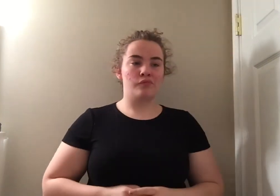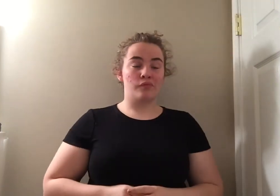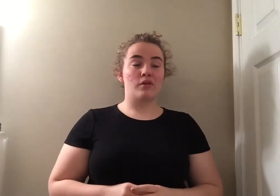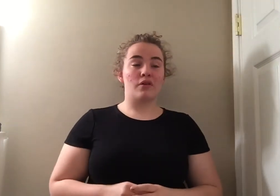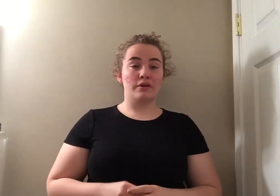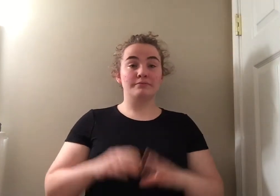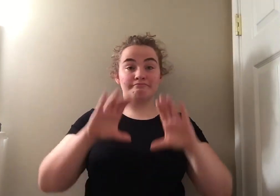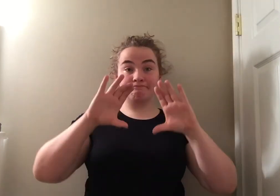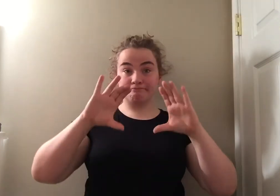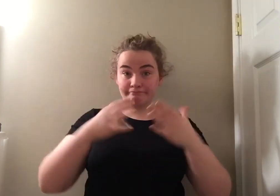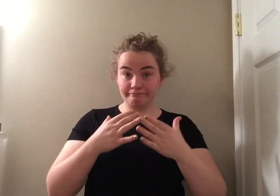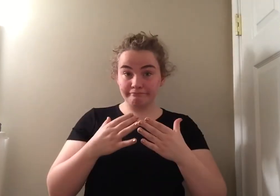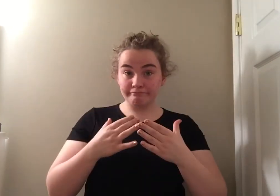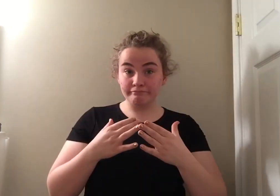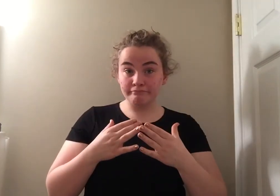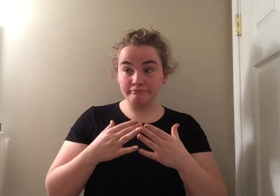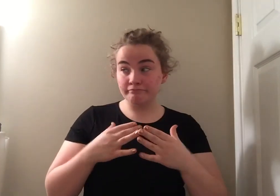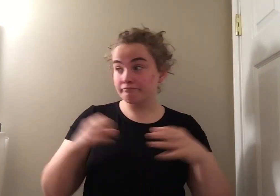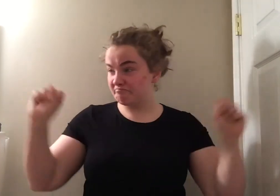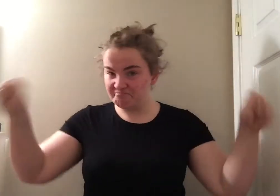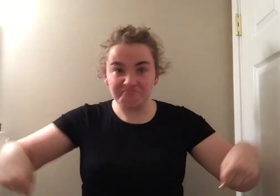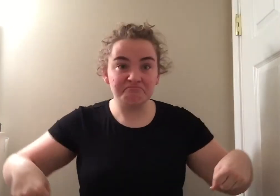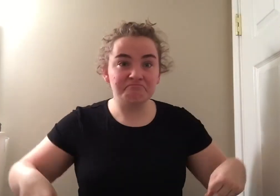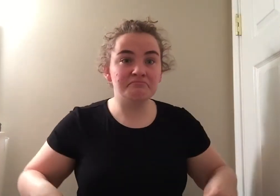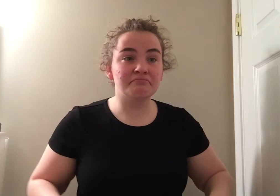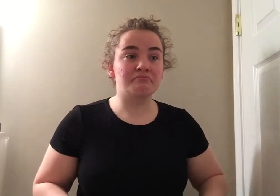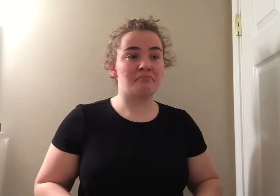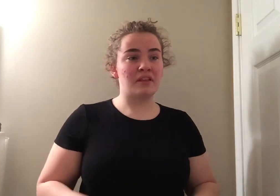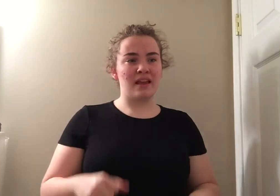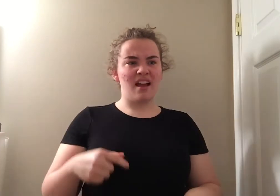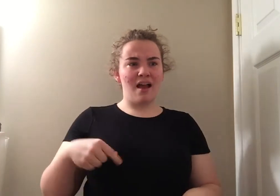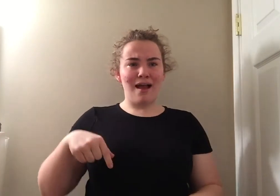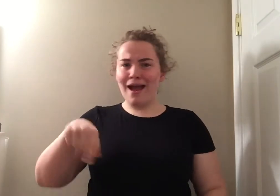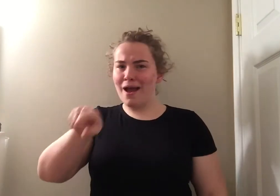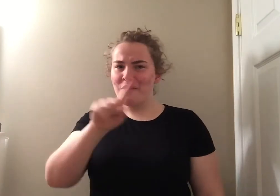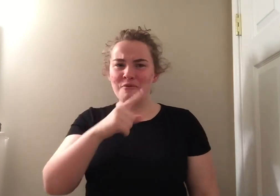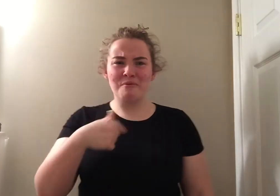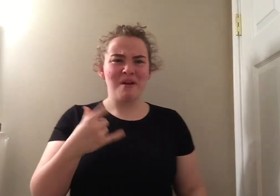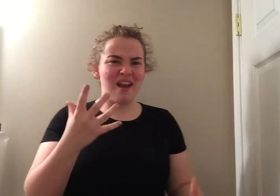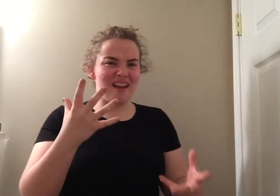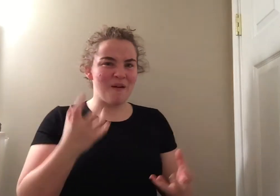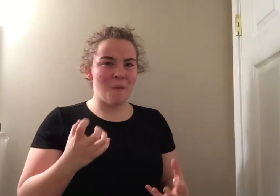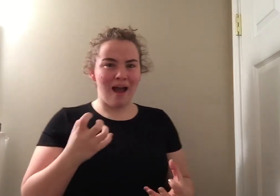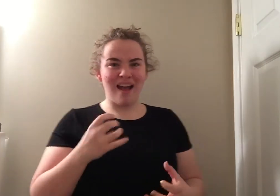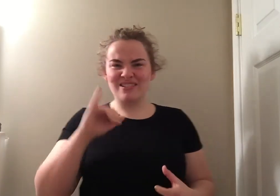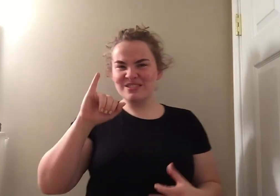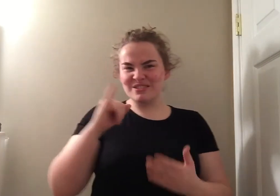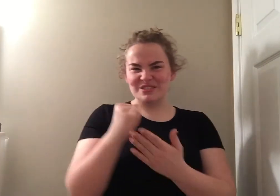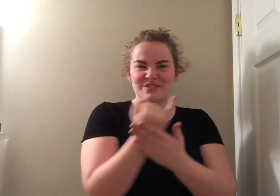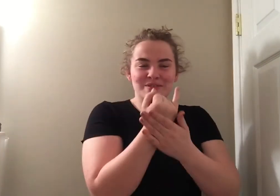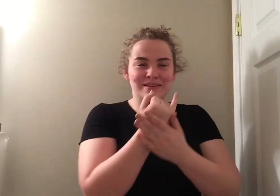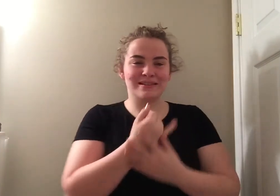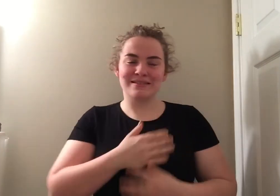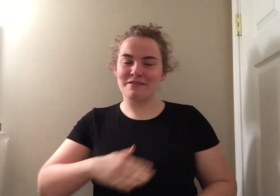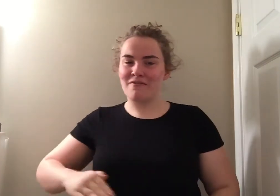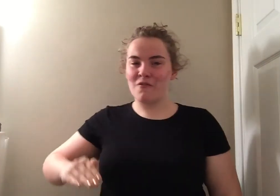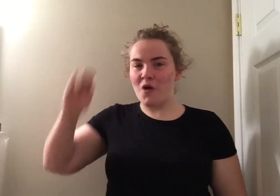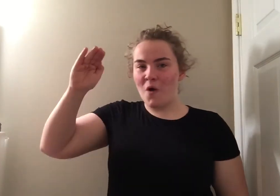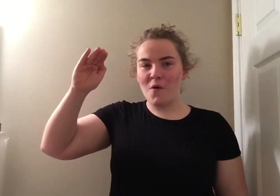Class. Yes. We want Julius to grow up to be as clever as you, said Lily's father. So we must